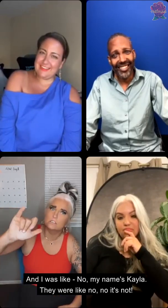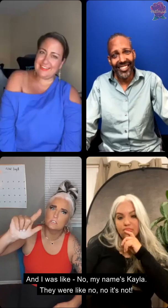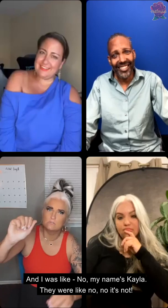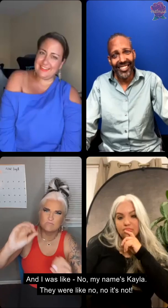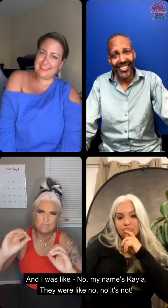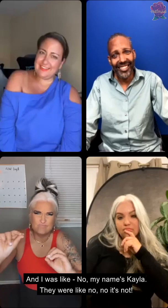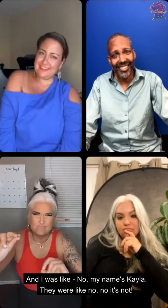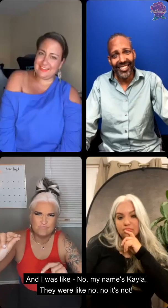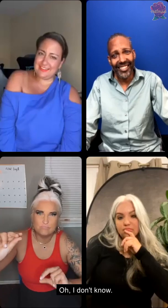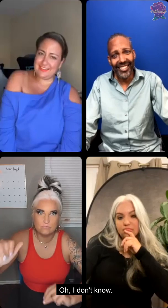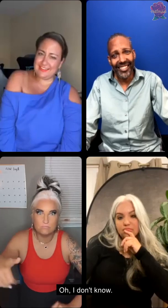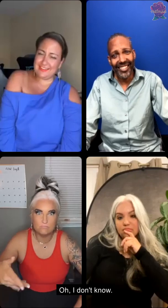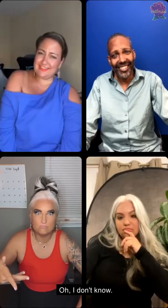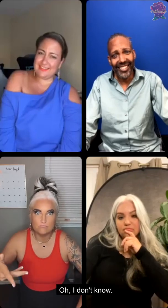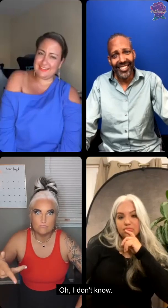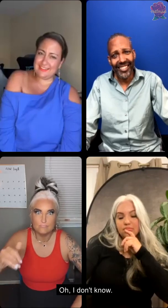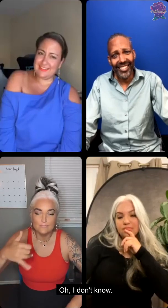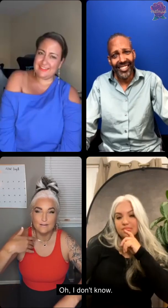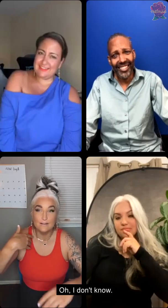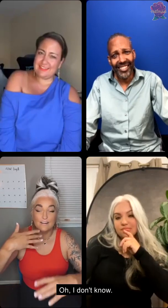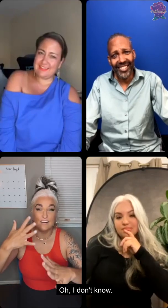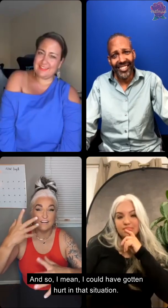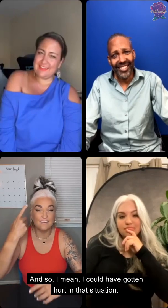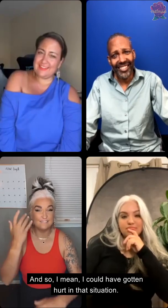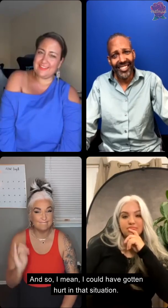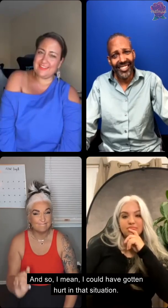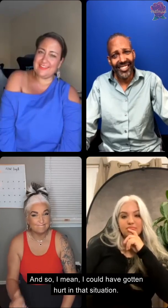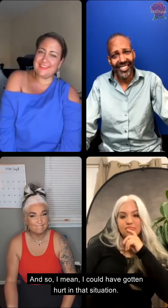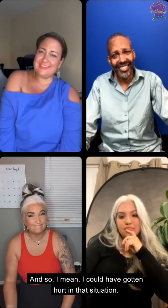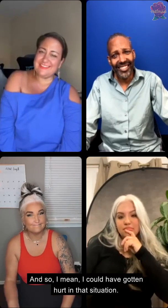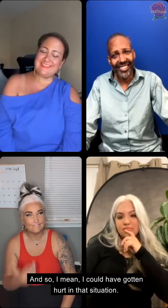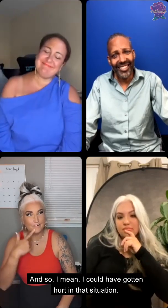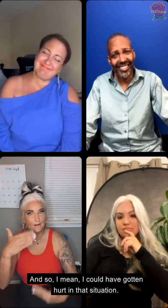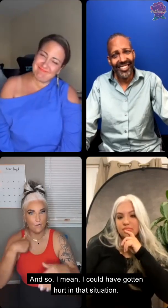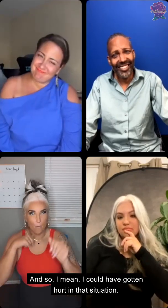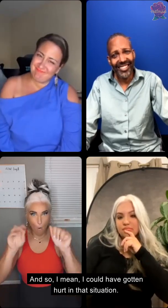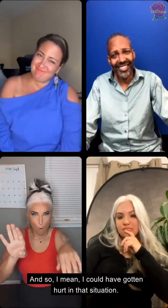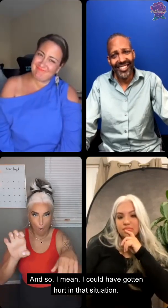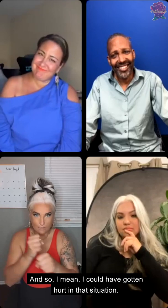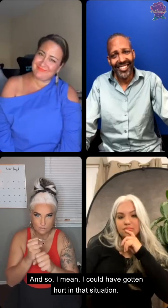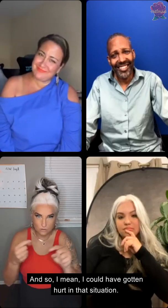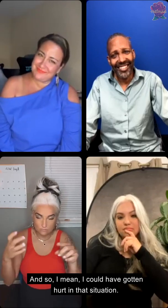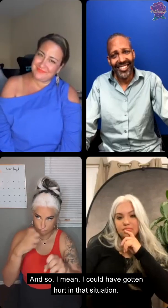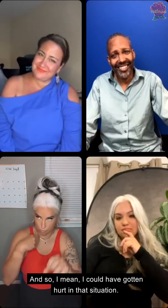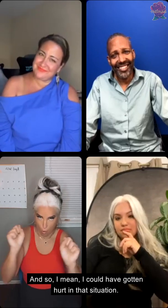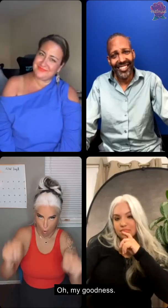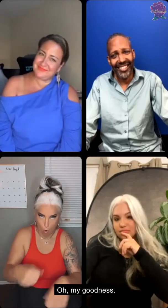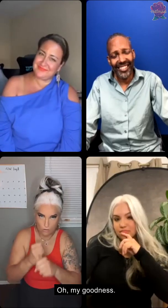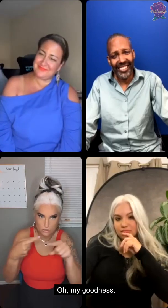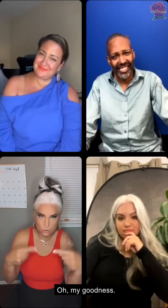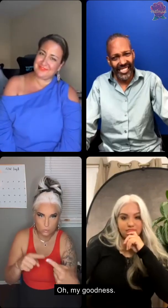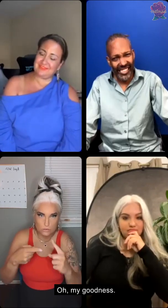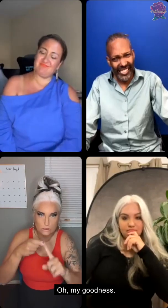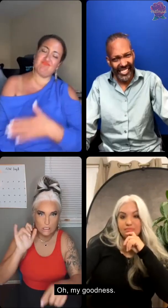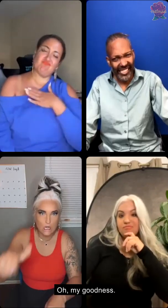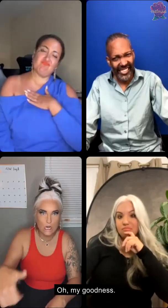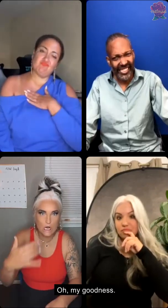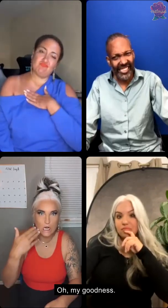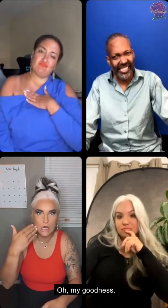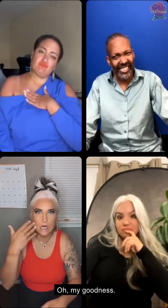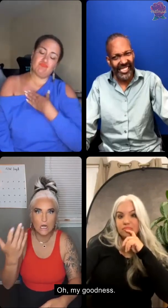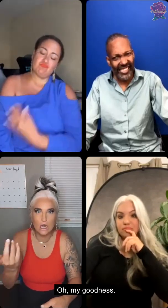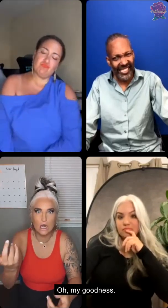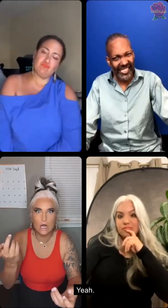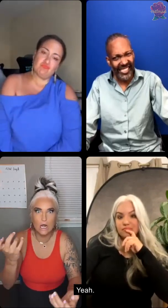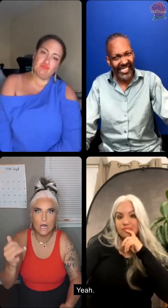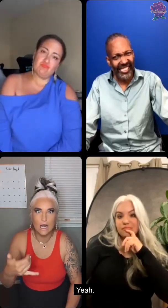like, no, it's not. No, it's not. Uh, I don't know. And so, I mean, I could have gotten hurt in that situation. Oh my